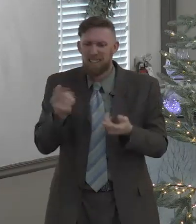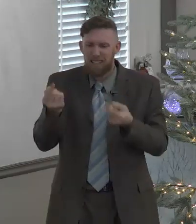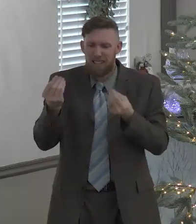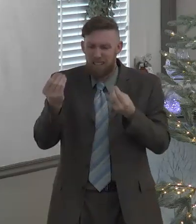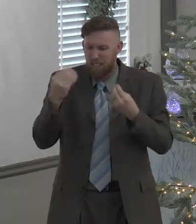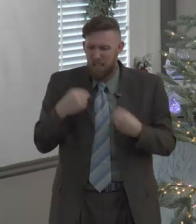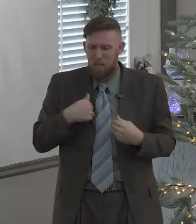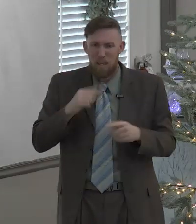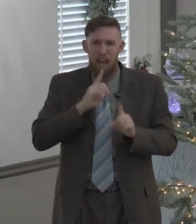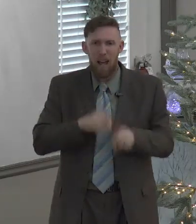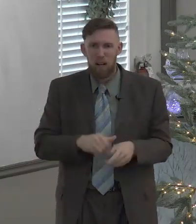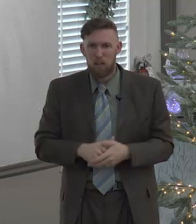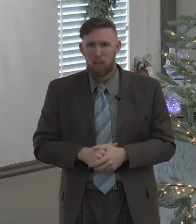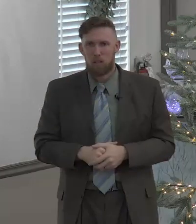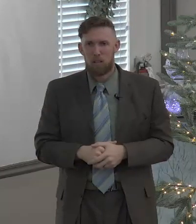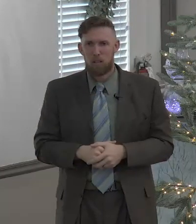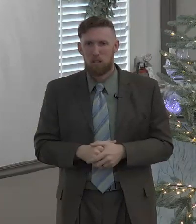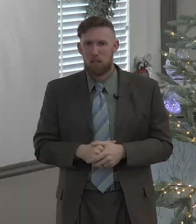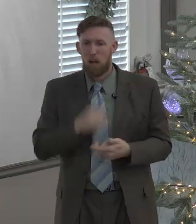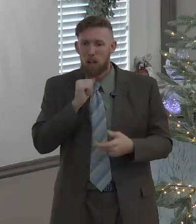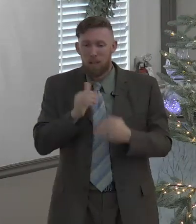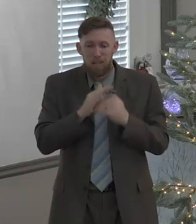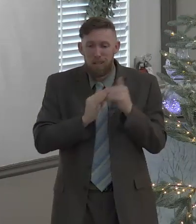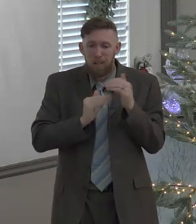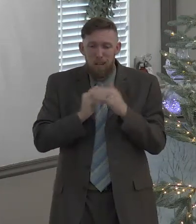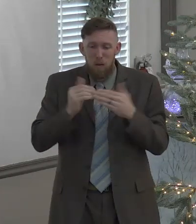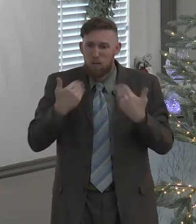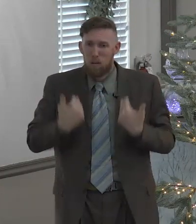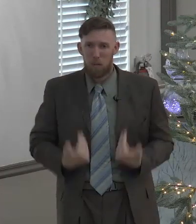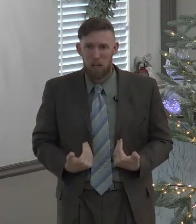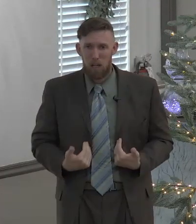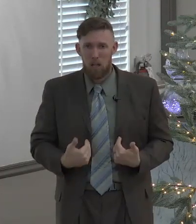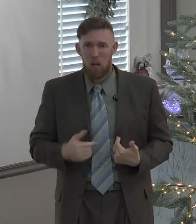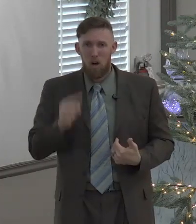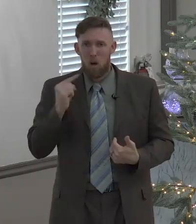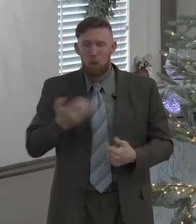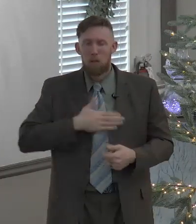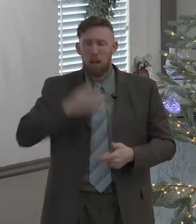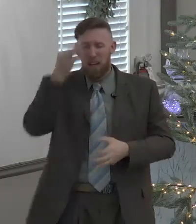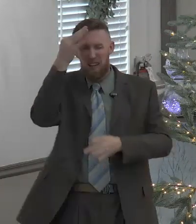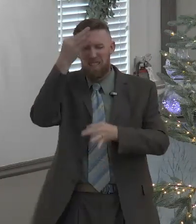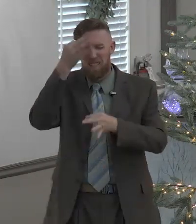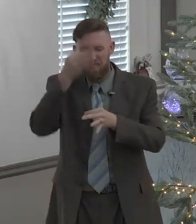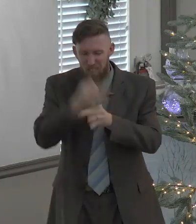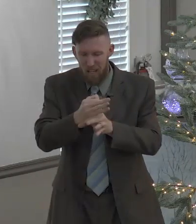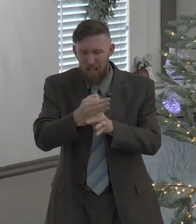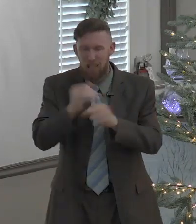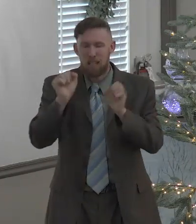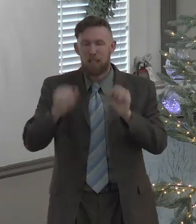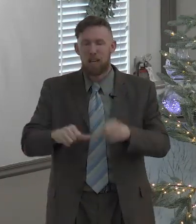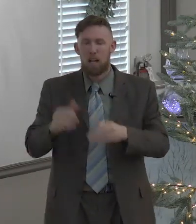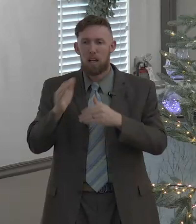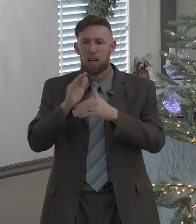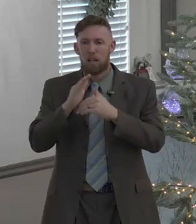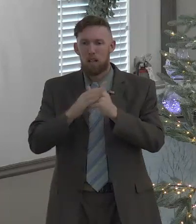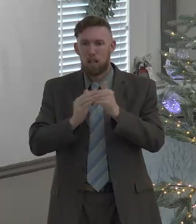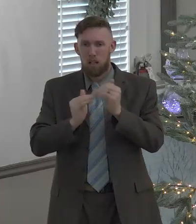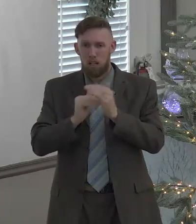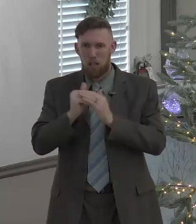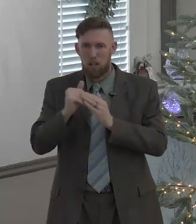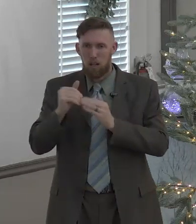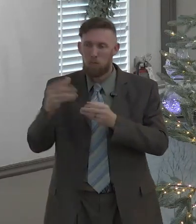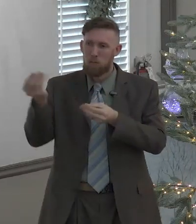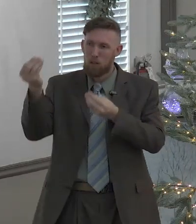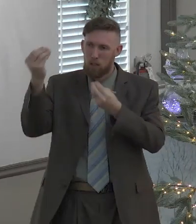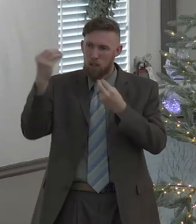it doesn't necessarily give us any answers. The only thing that helps that is faith.